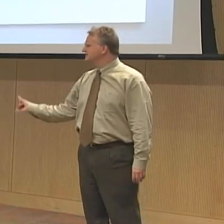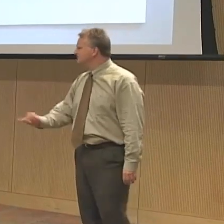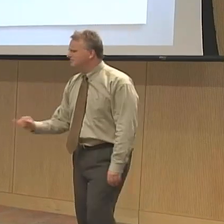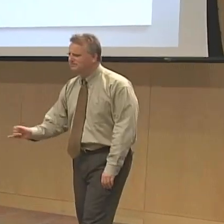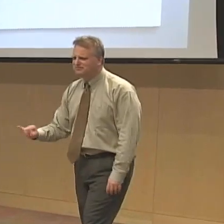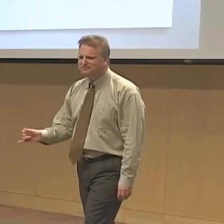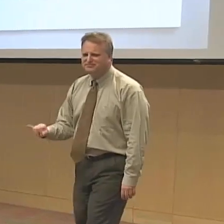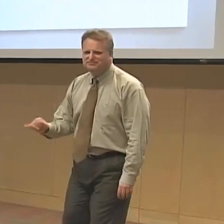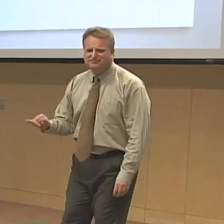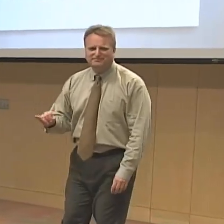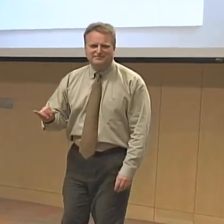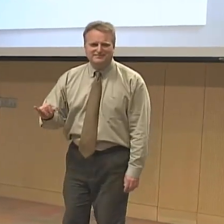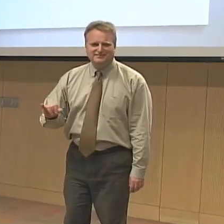And deaf people are no different.